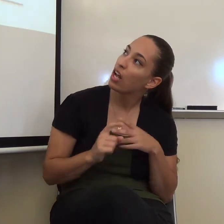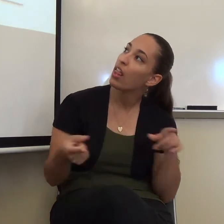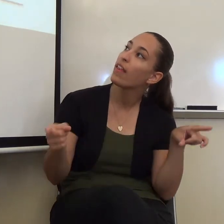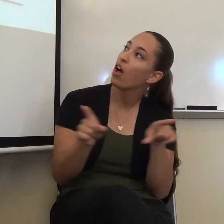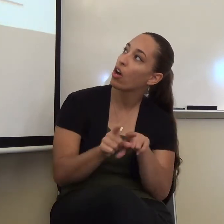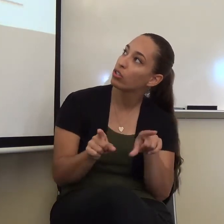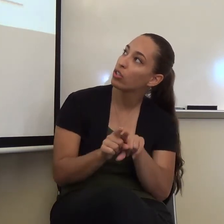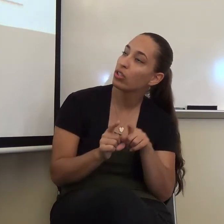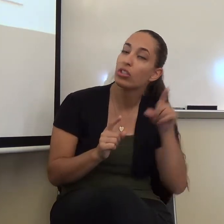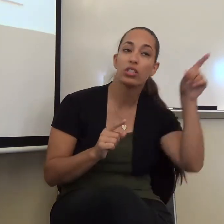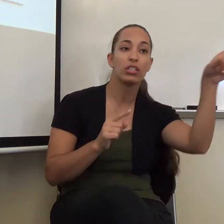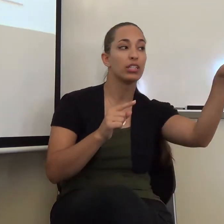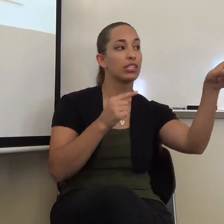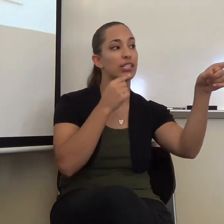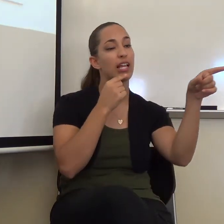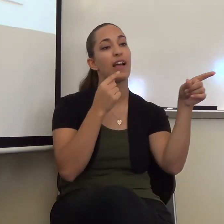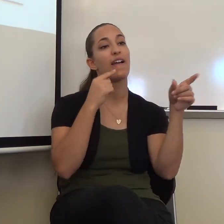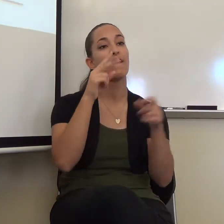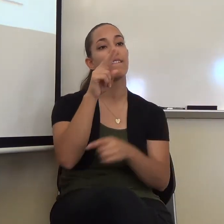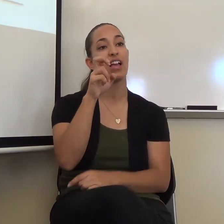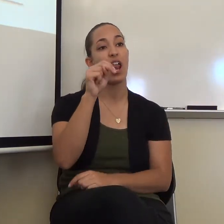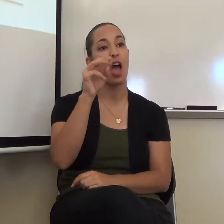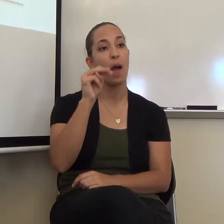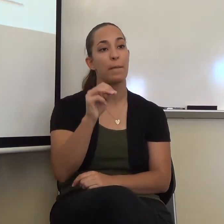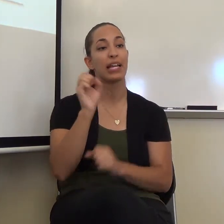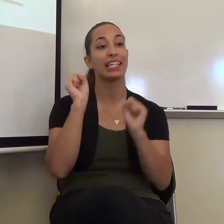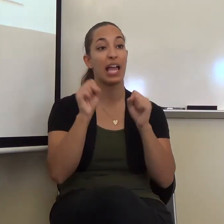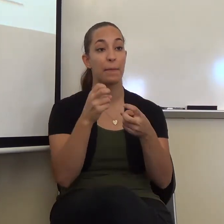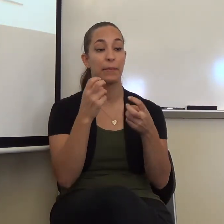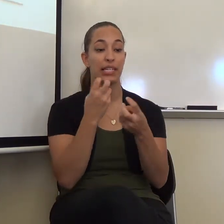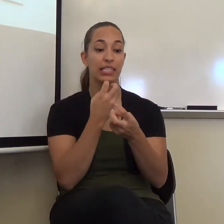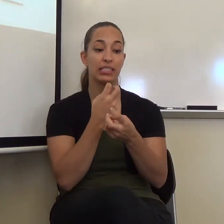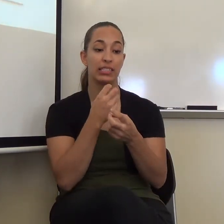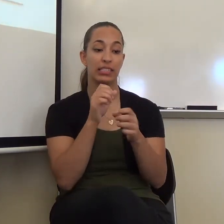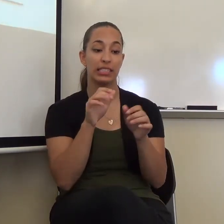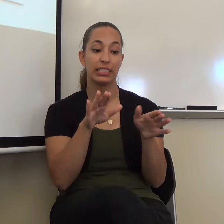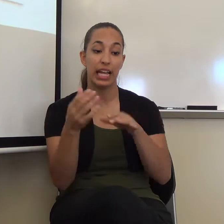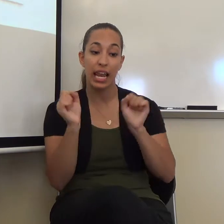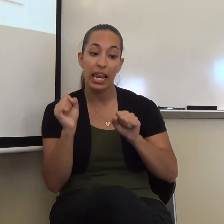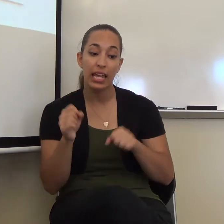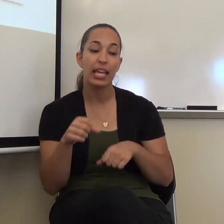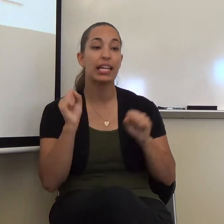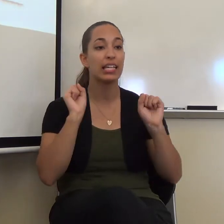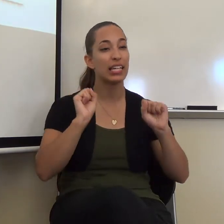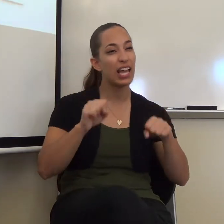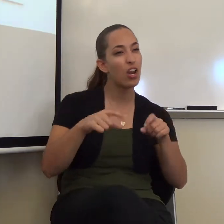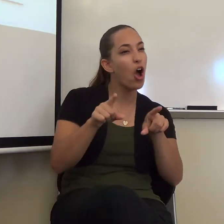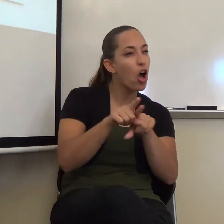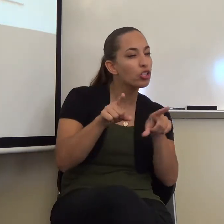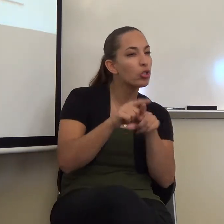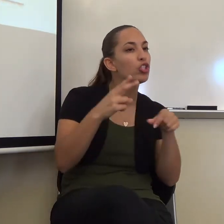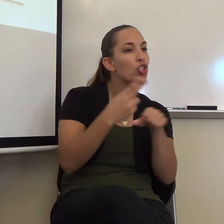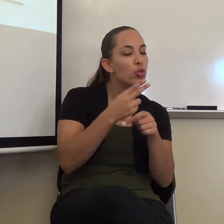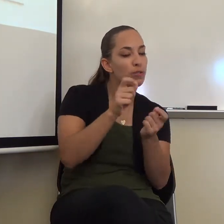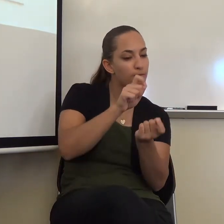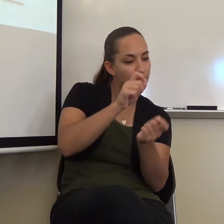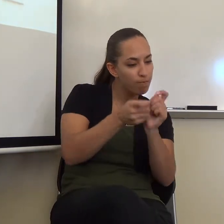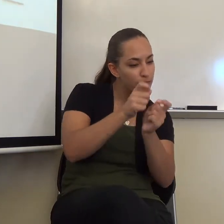can be deadly, venom can save lives, venom causes uncontrolled bleeding, can act as a